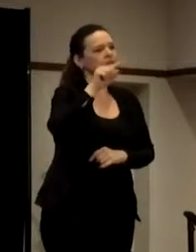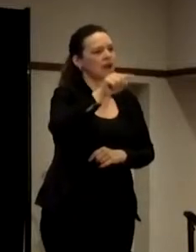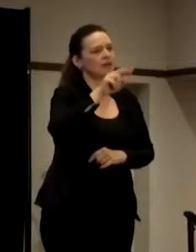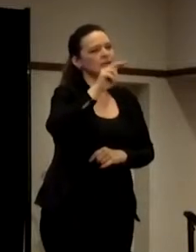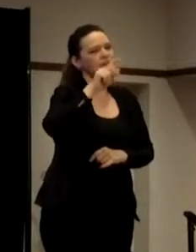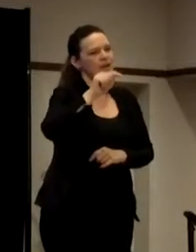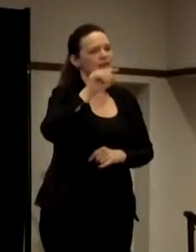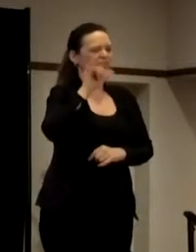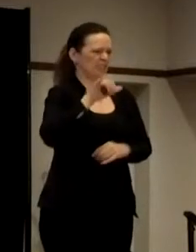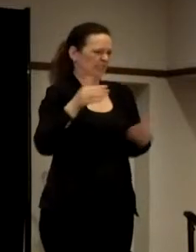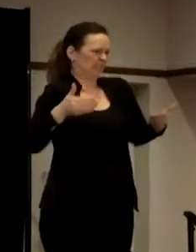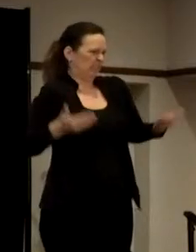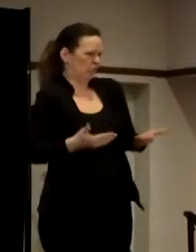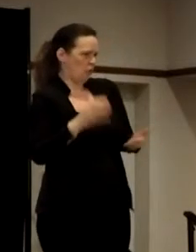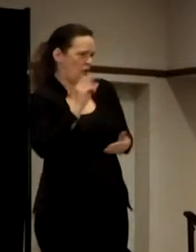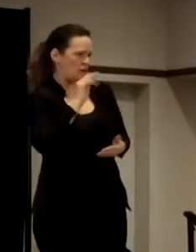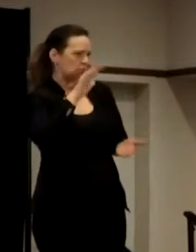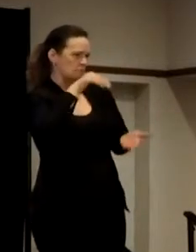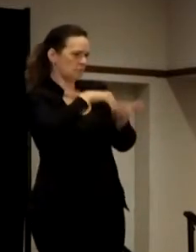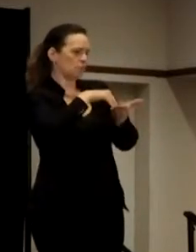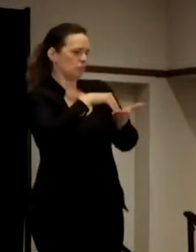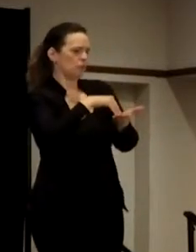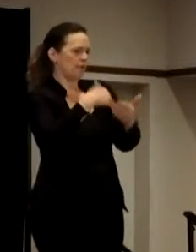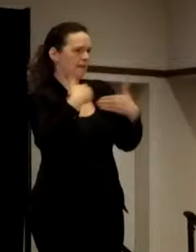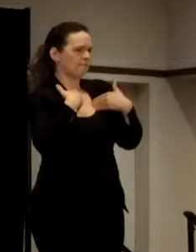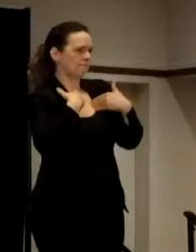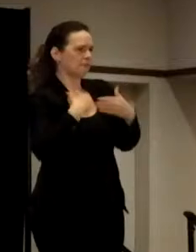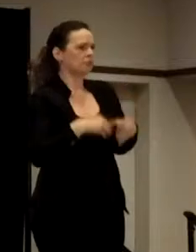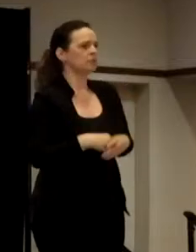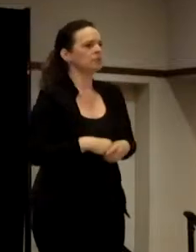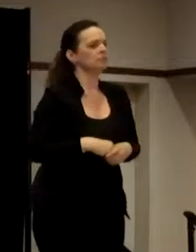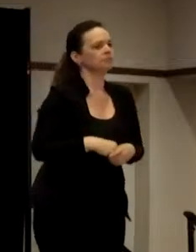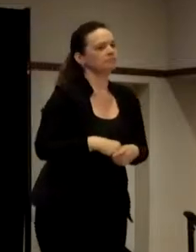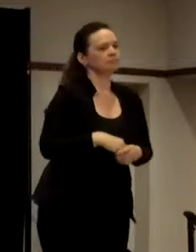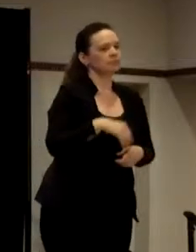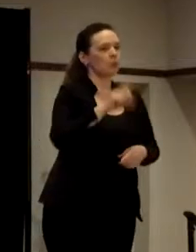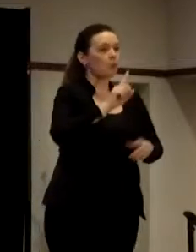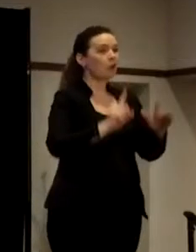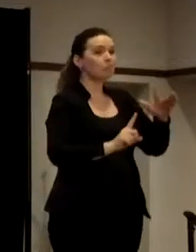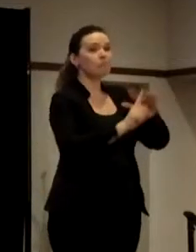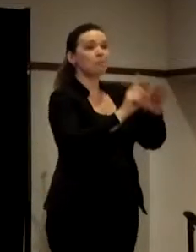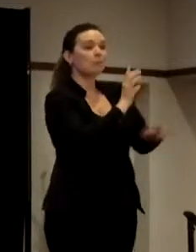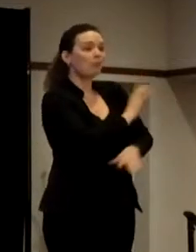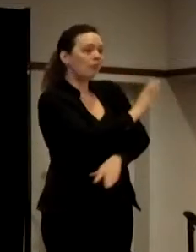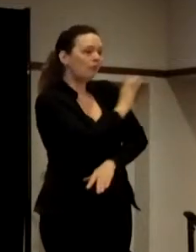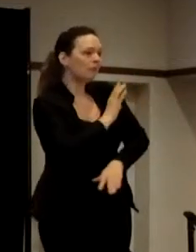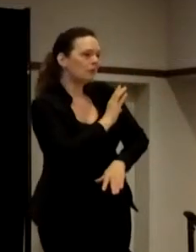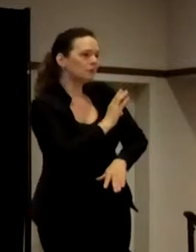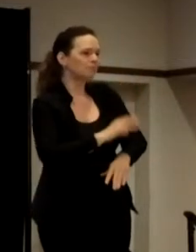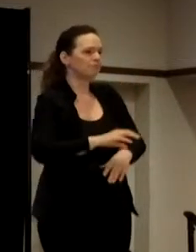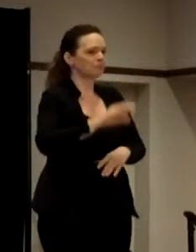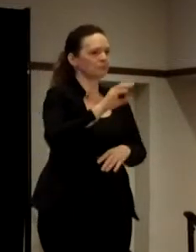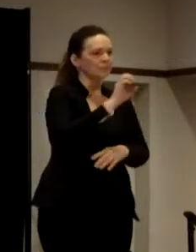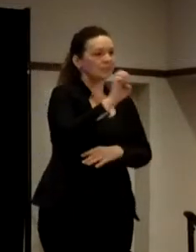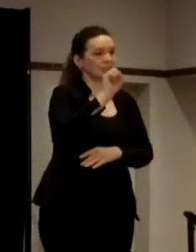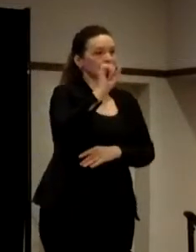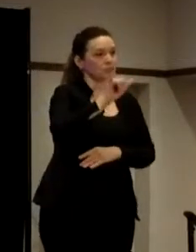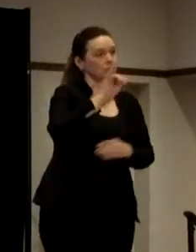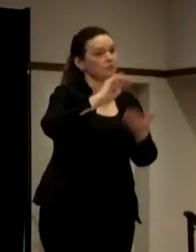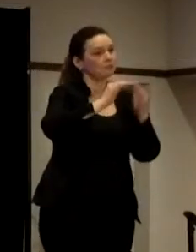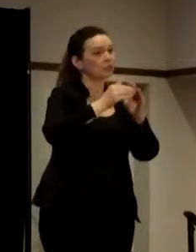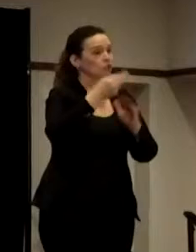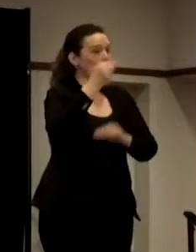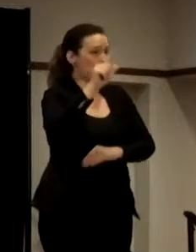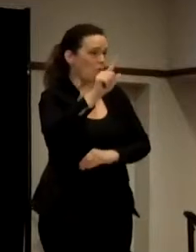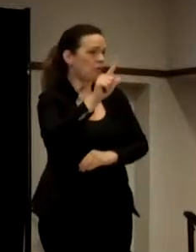Wednesday we'll be at the Fayetteville Village Hall, Skinny Atlas School District. Thursday, Onondaga Town Hall. Friday,